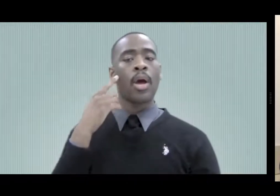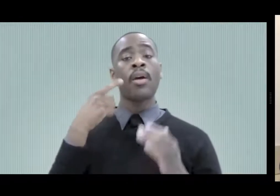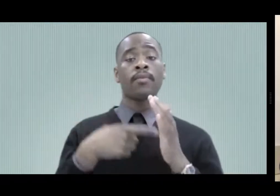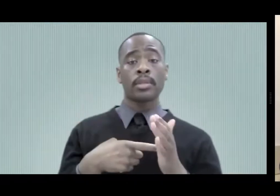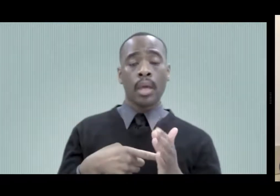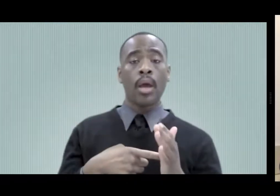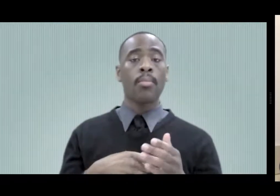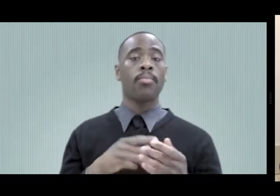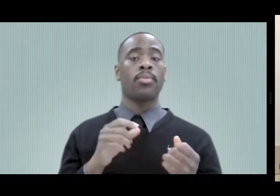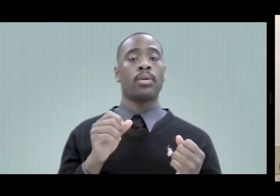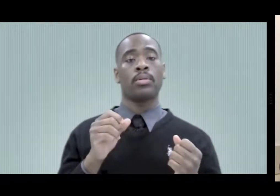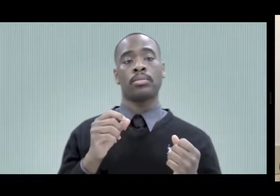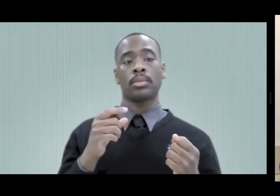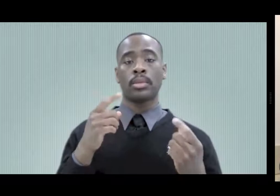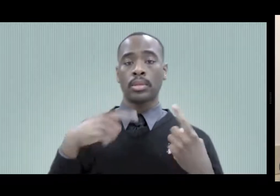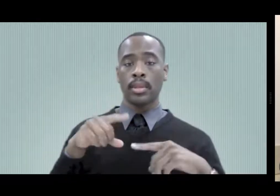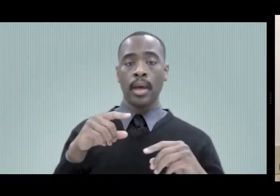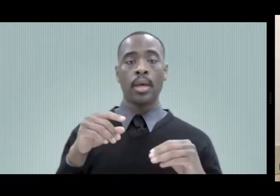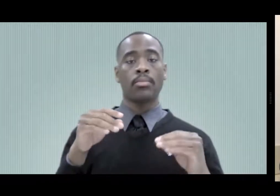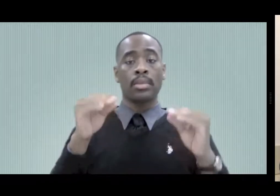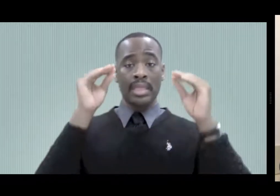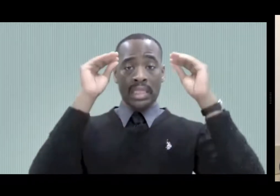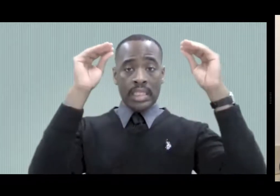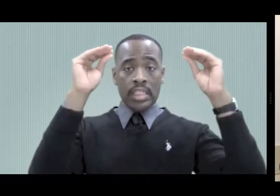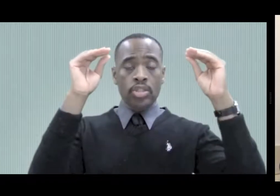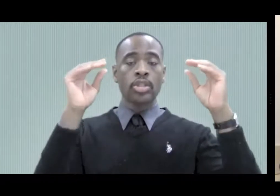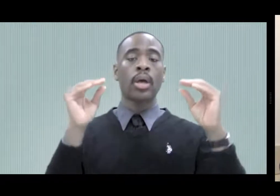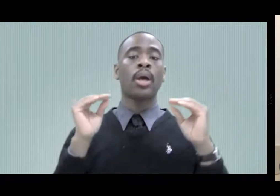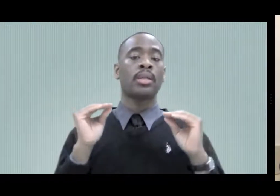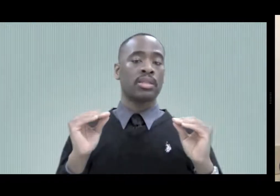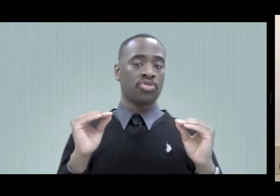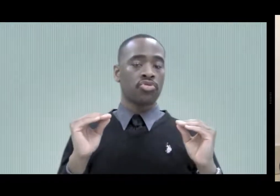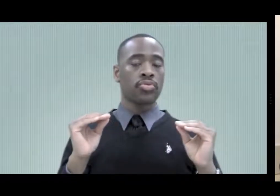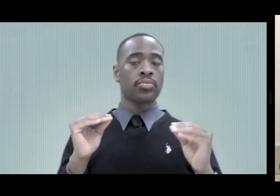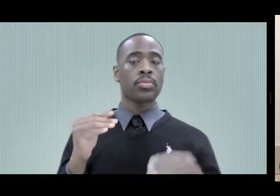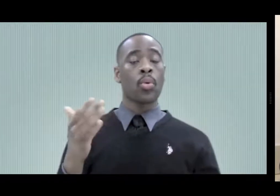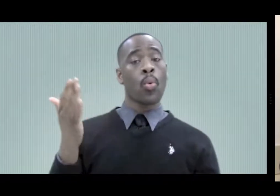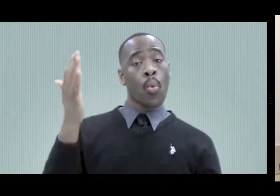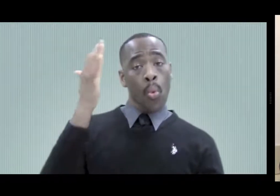So the next concept we're going to discuss is location of the sign.